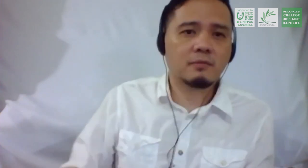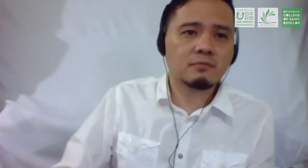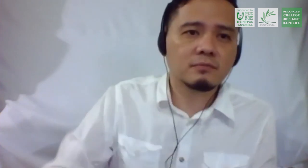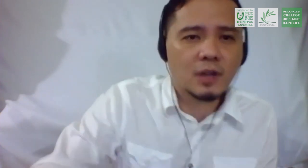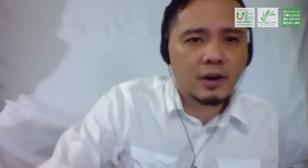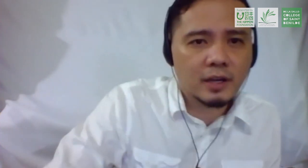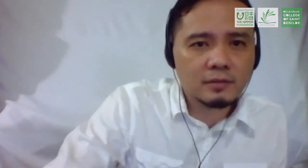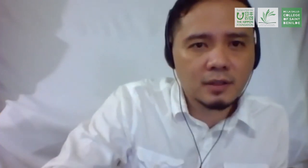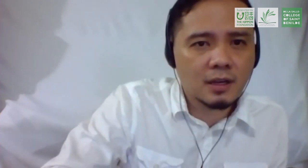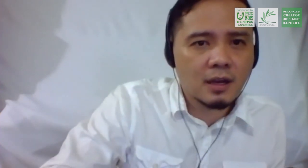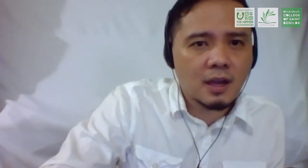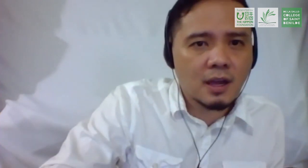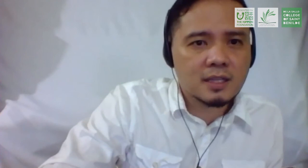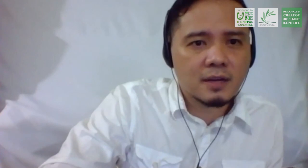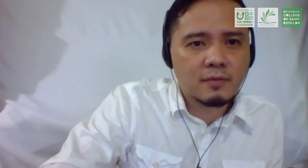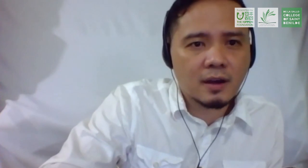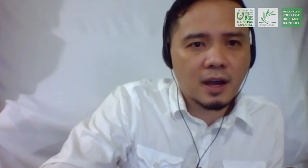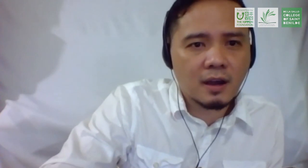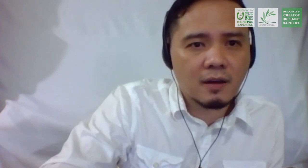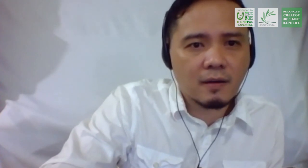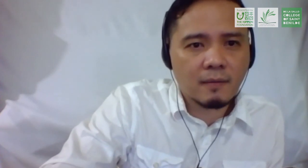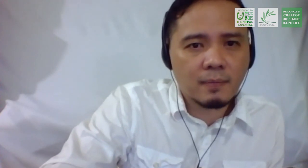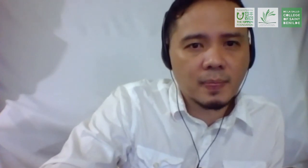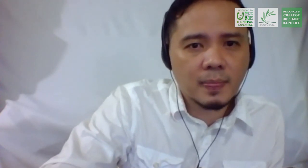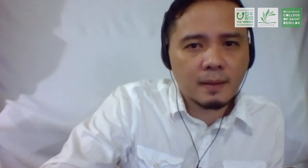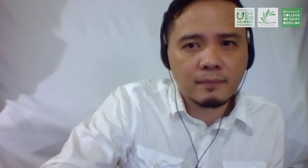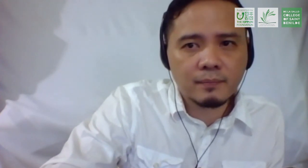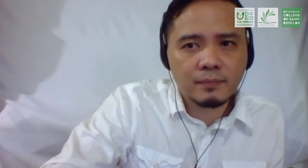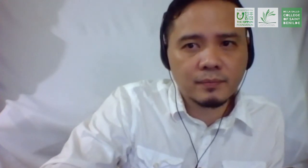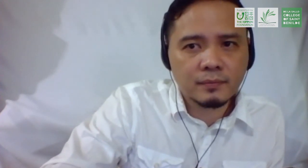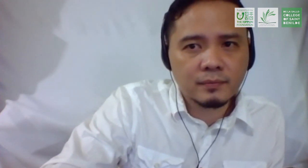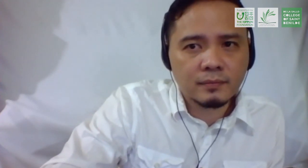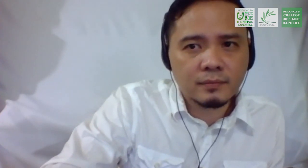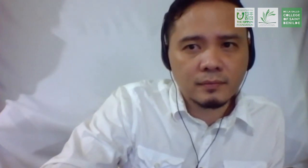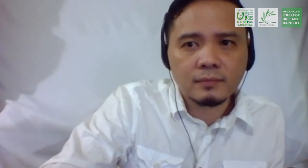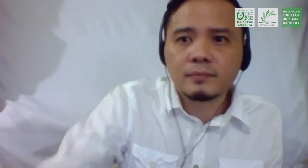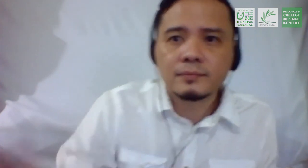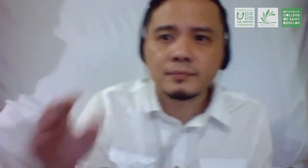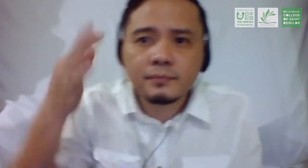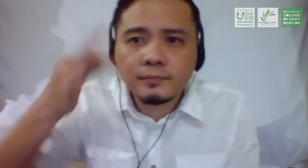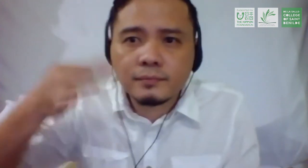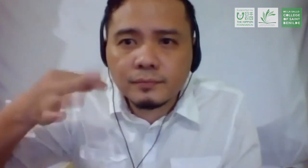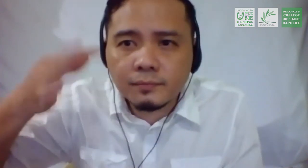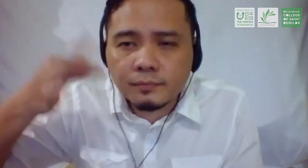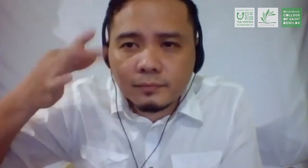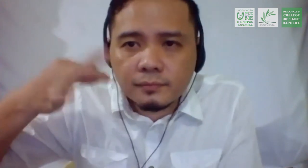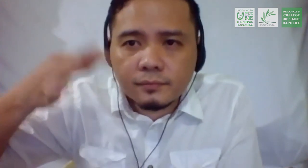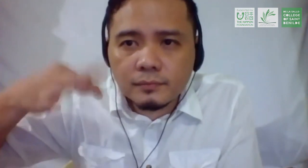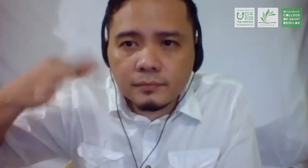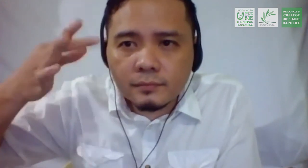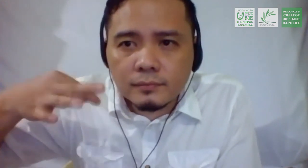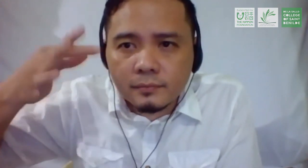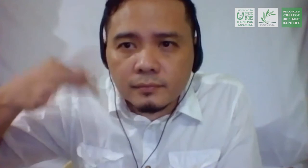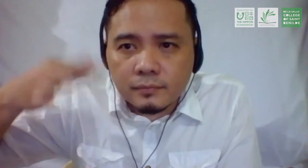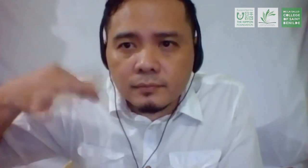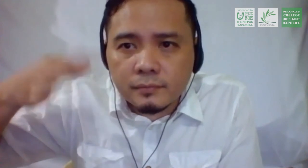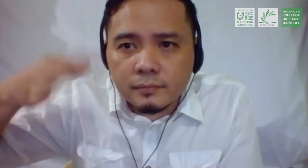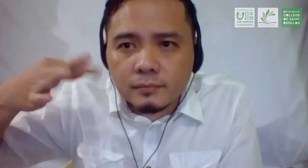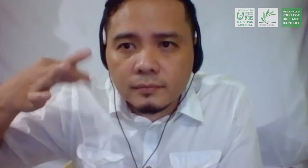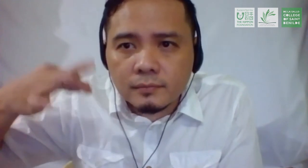Okay. All right. Yeah. Because Yeah. I mean, there's some questions about, that we still need to ask about that.